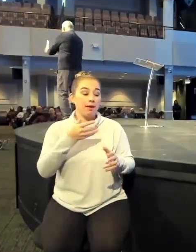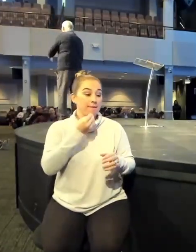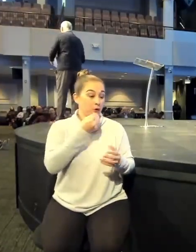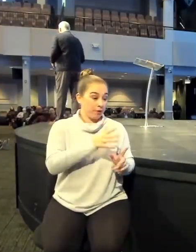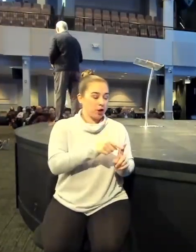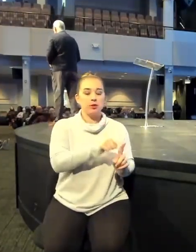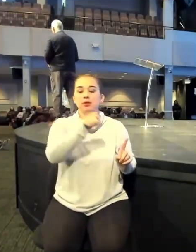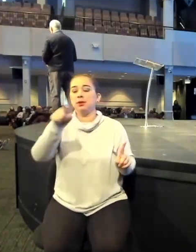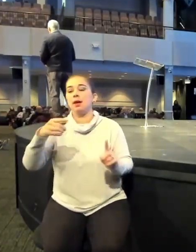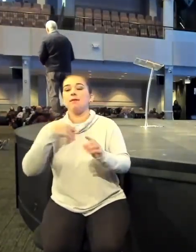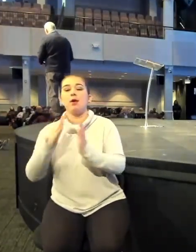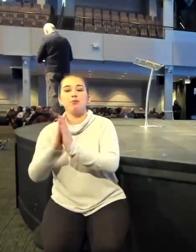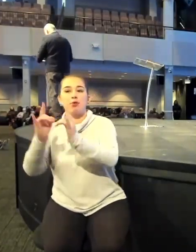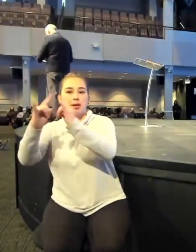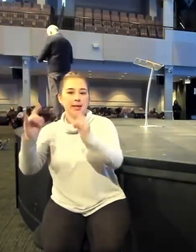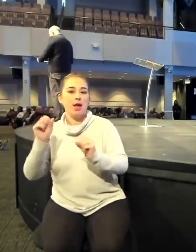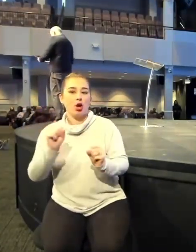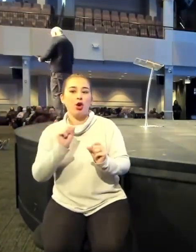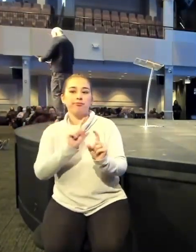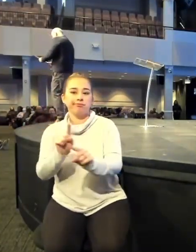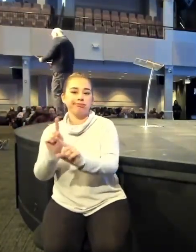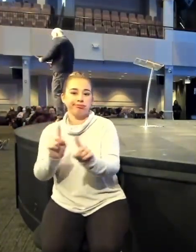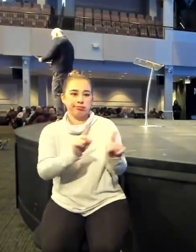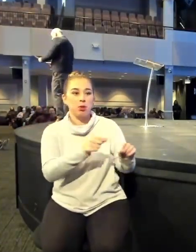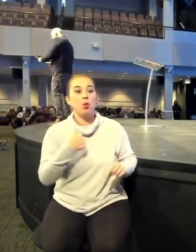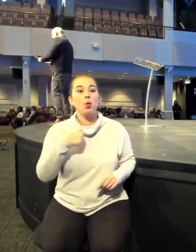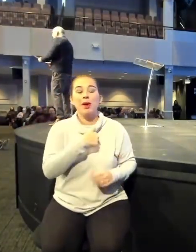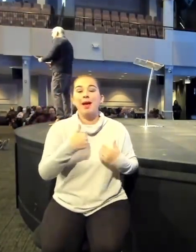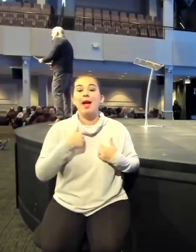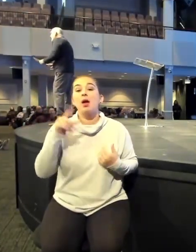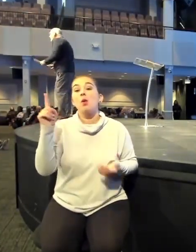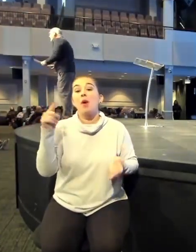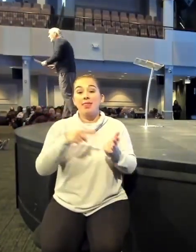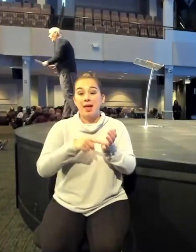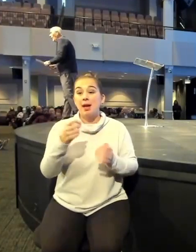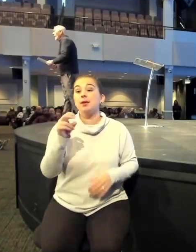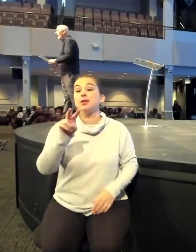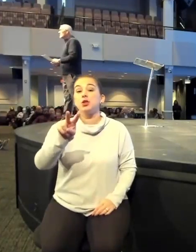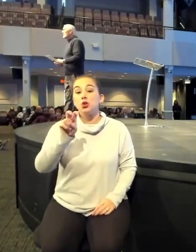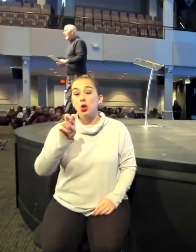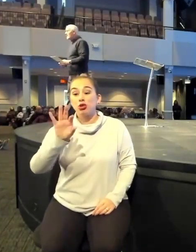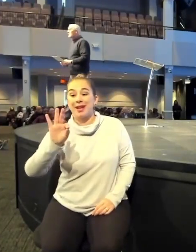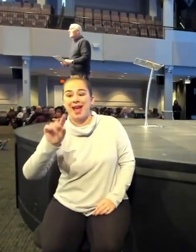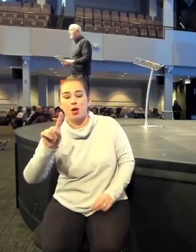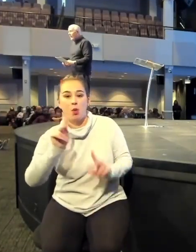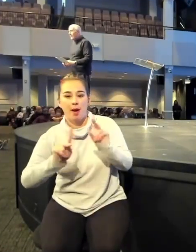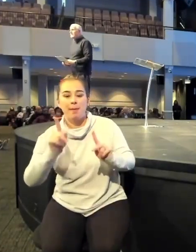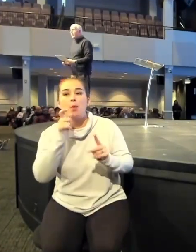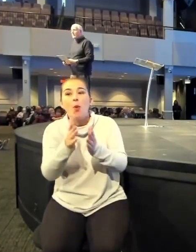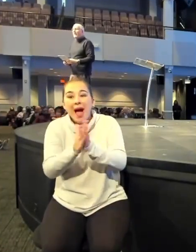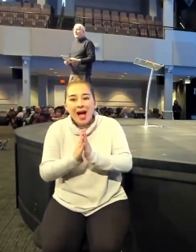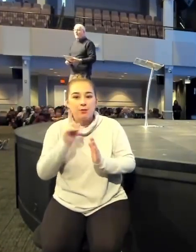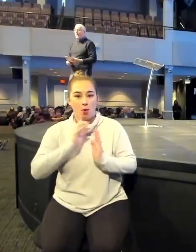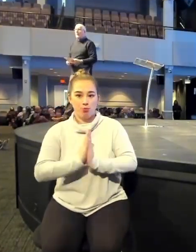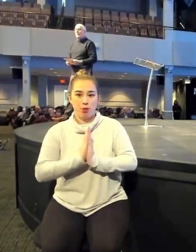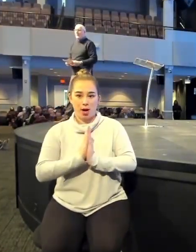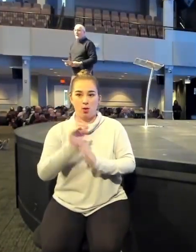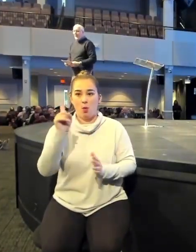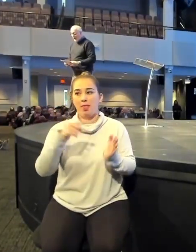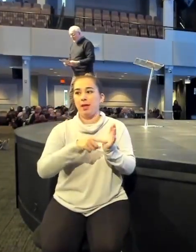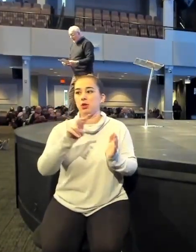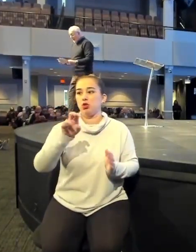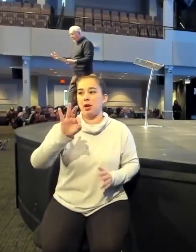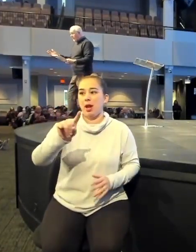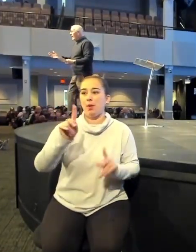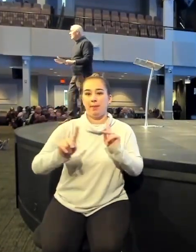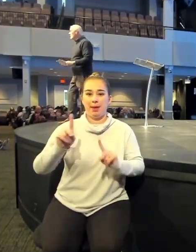prayer tent to receive some prayer. And we had 1,291 people actually ask for prayer this week. Isn't that incredible?